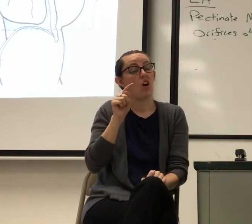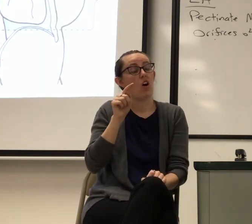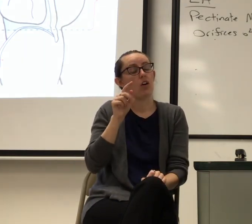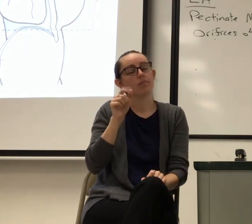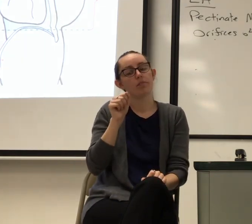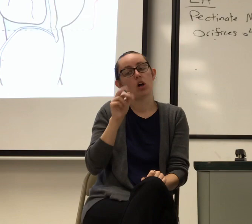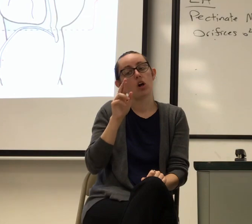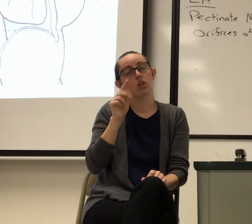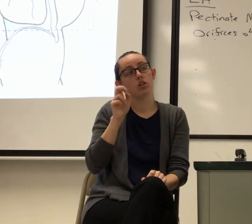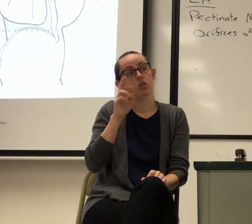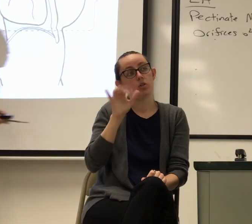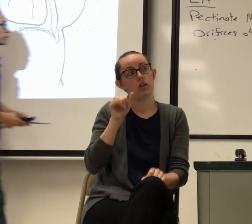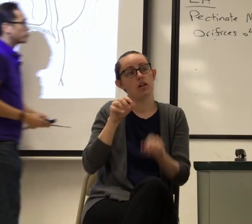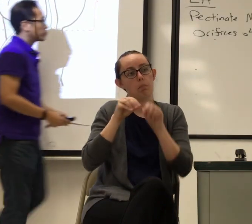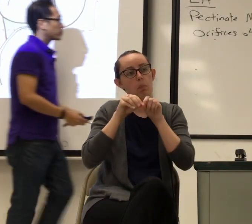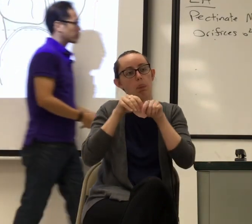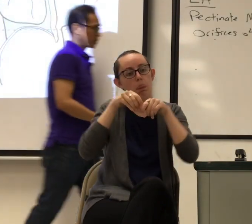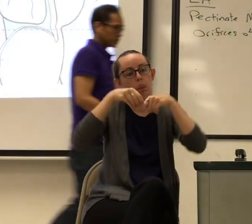branches.